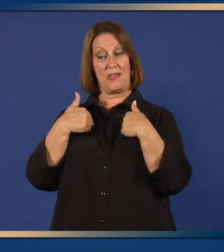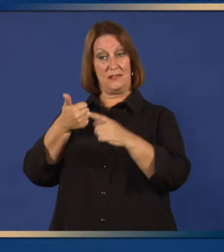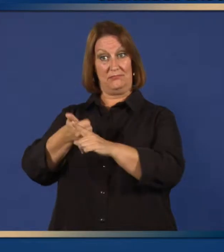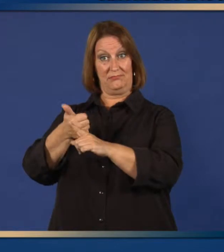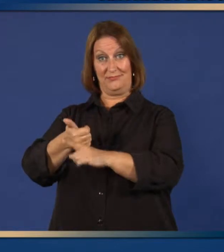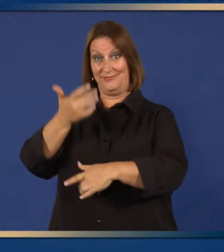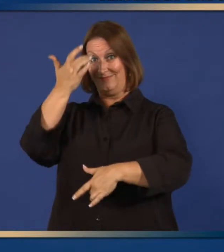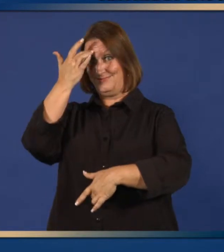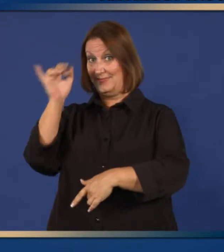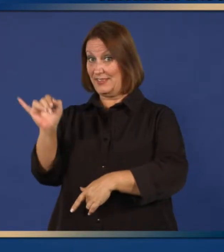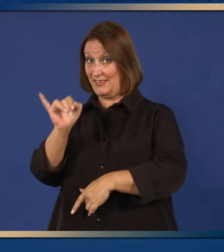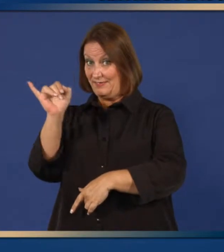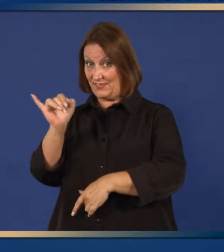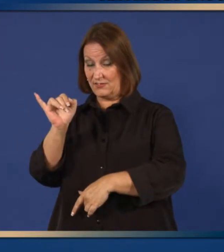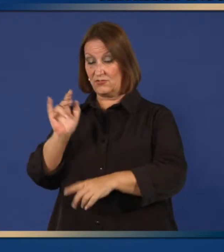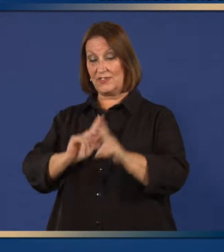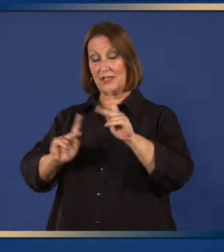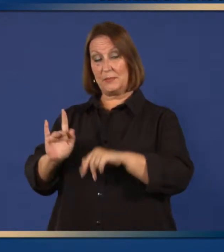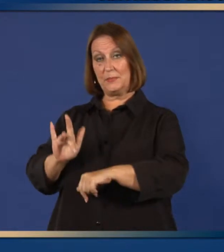wool,